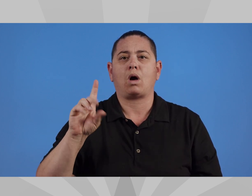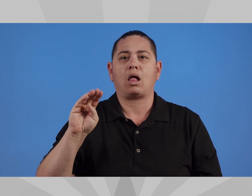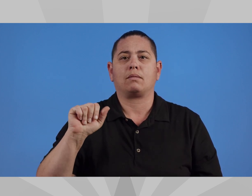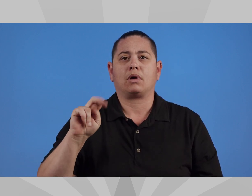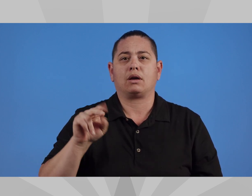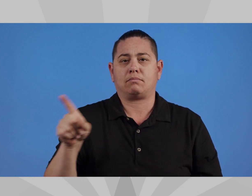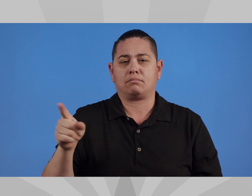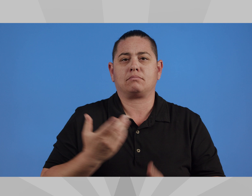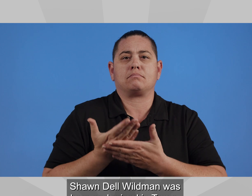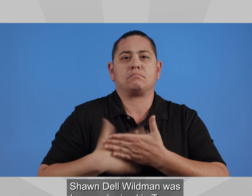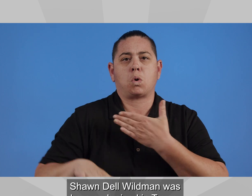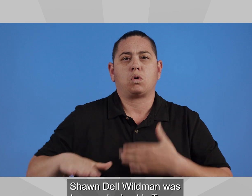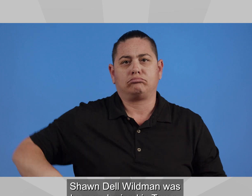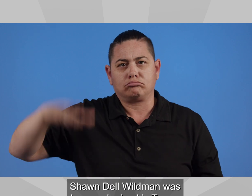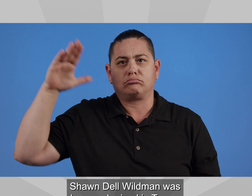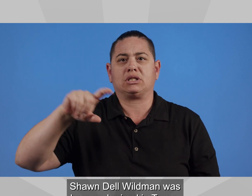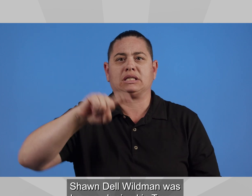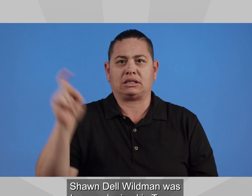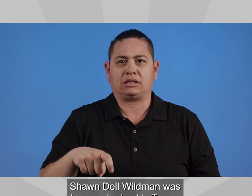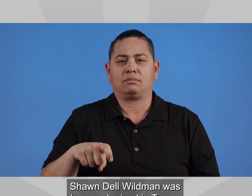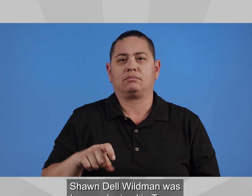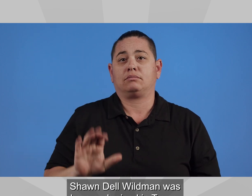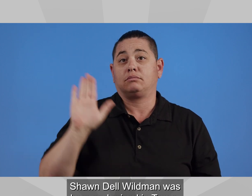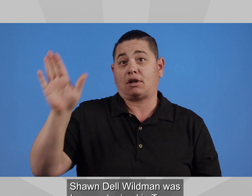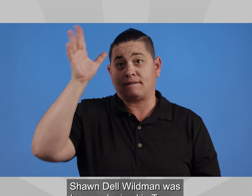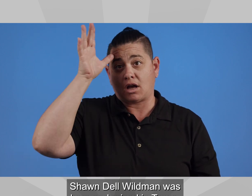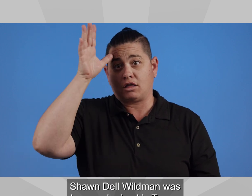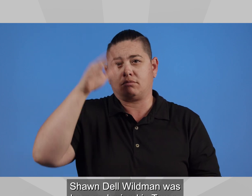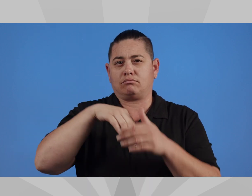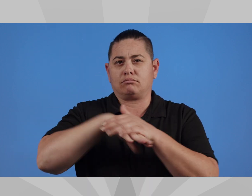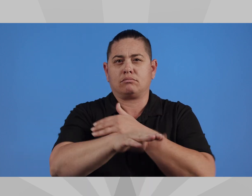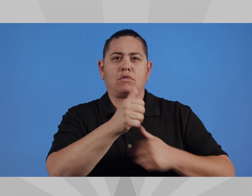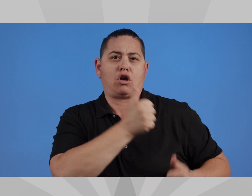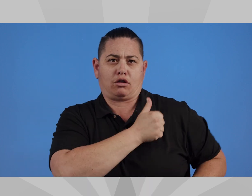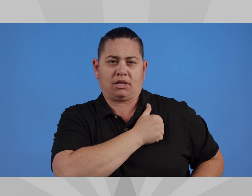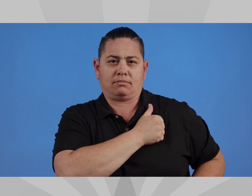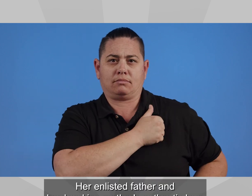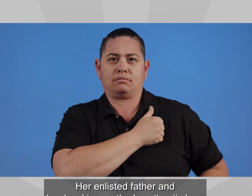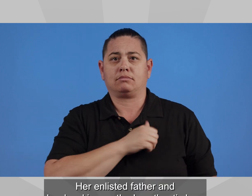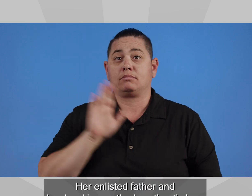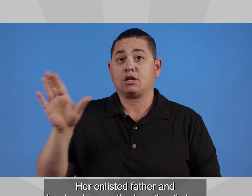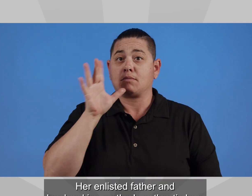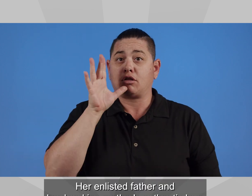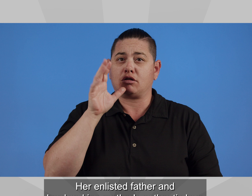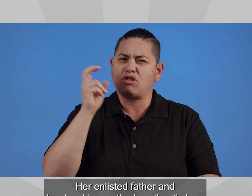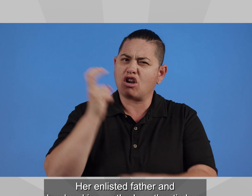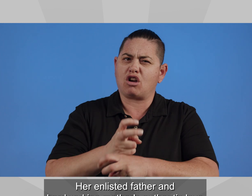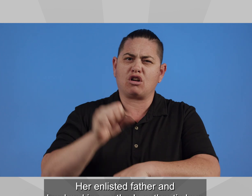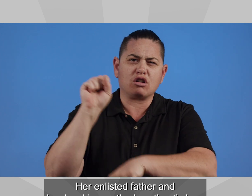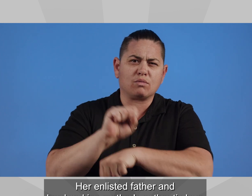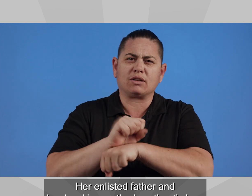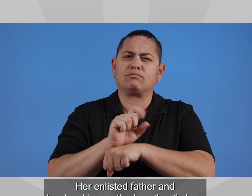Shawn Dell Wildman was born and raised in Texas. Her enlisted father